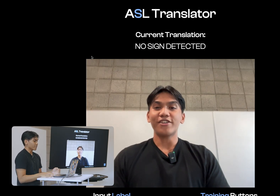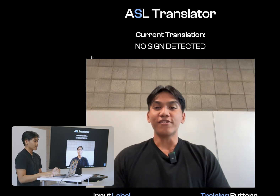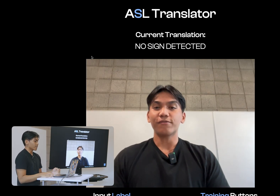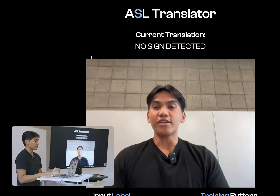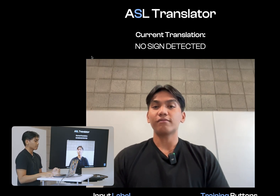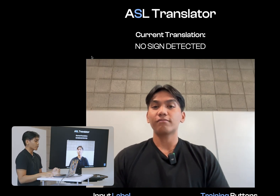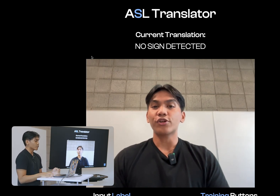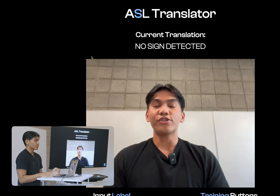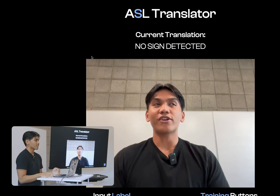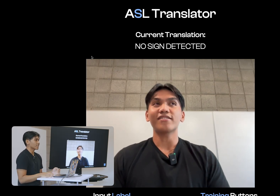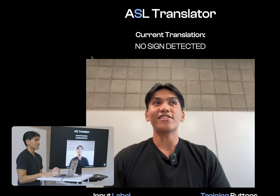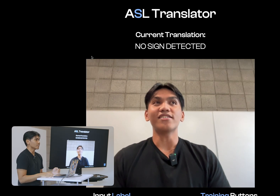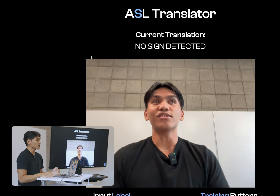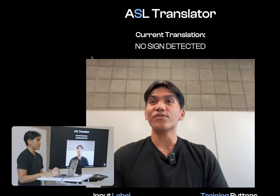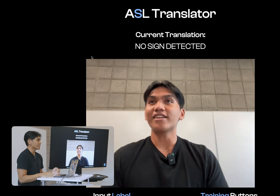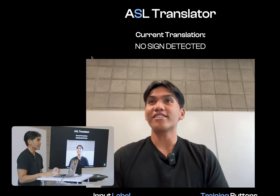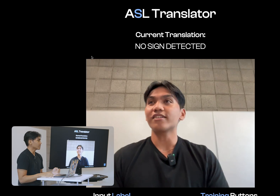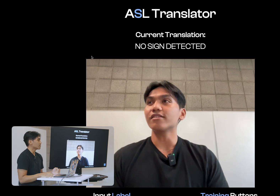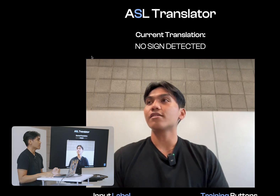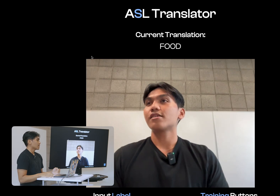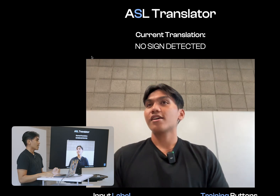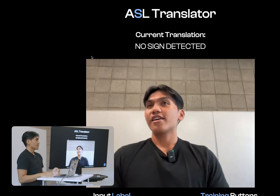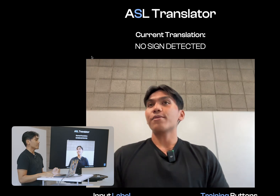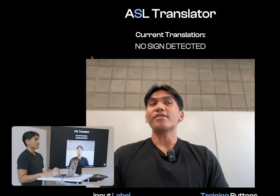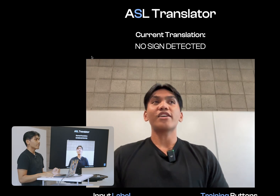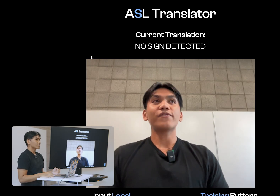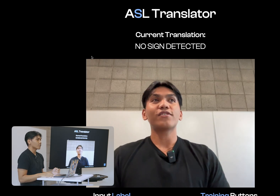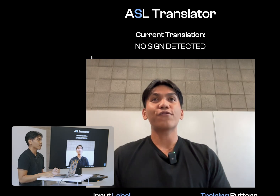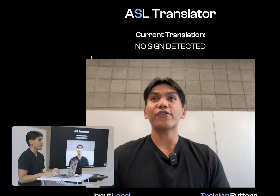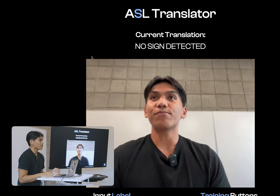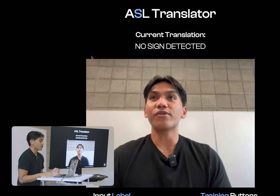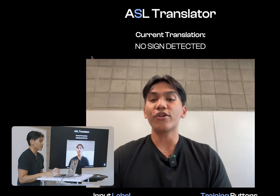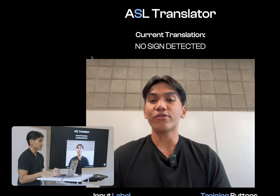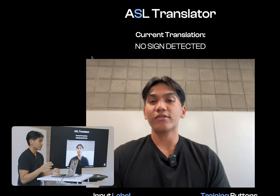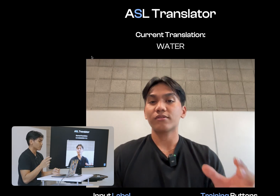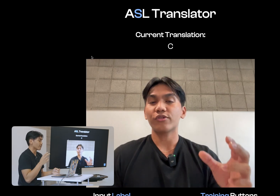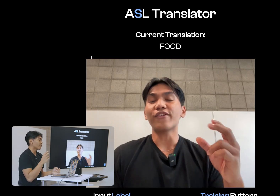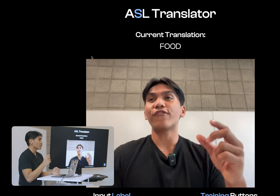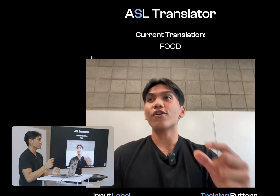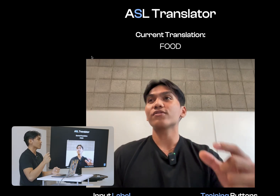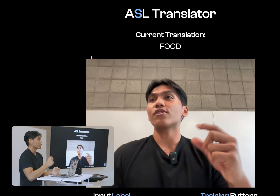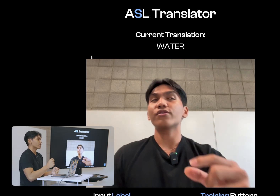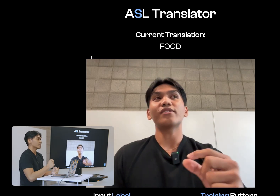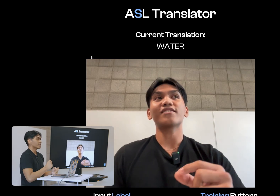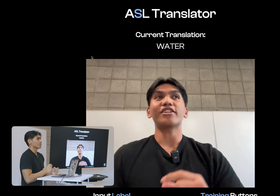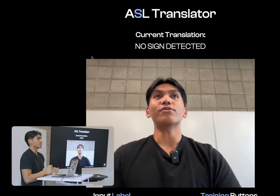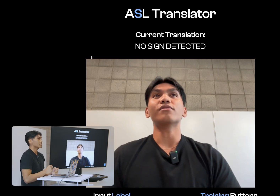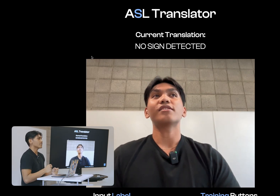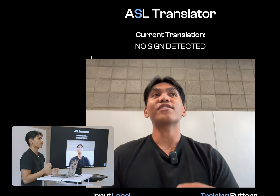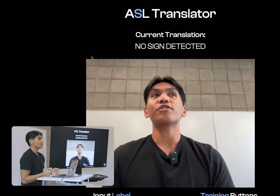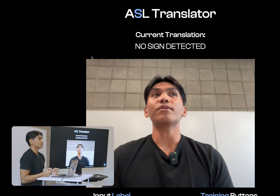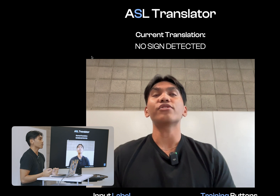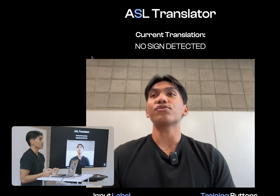stand right here, right, the current translation is no sign detected. That means every single frame that falls under this